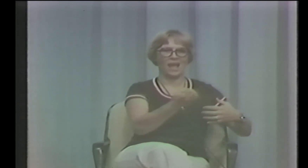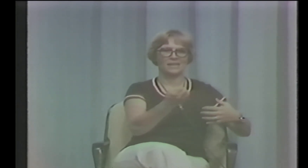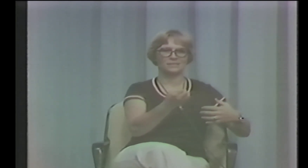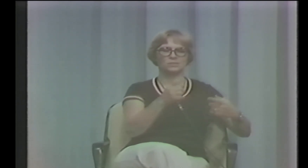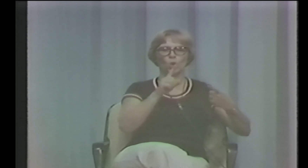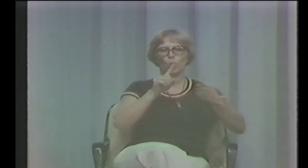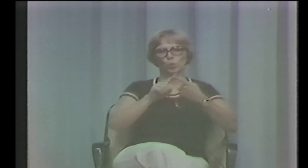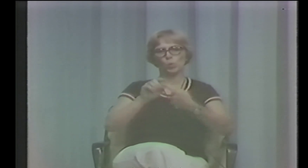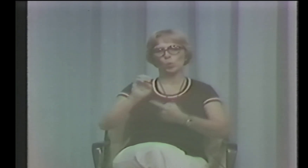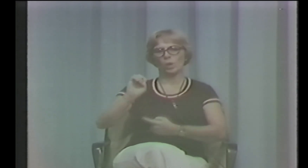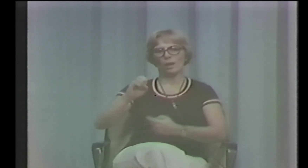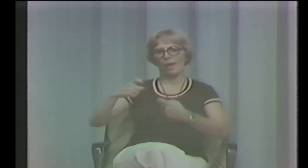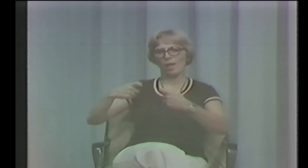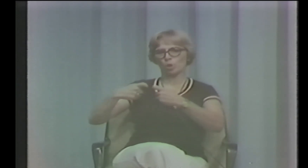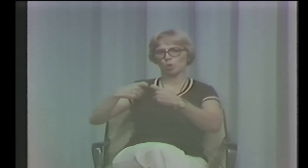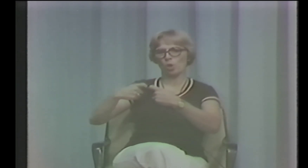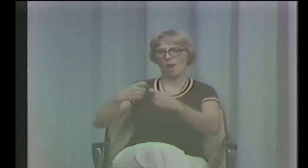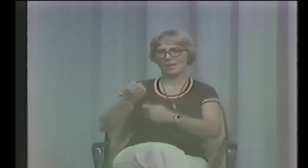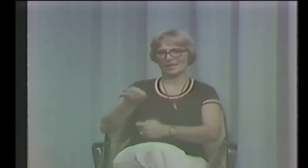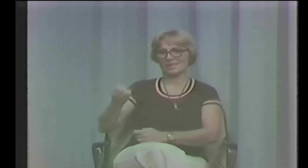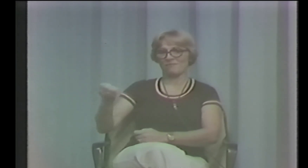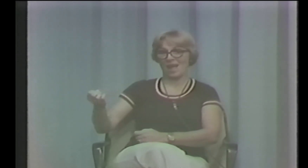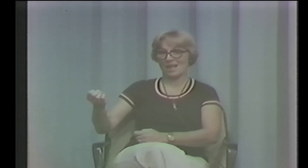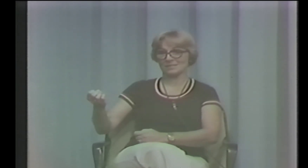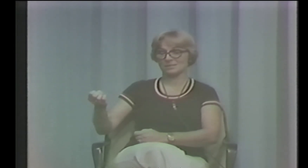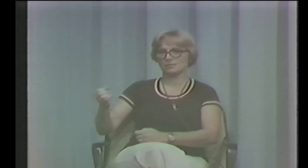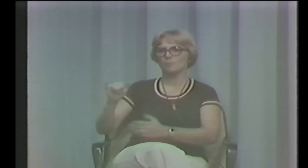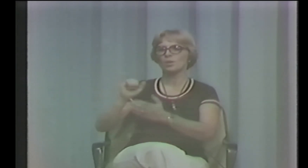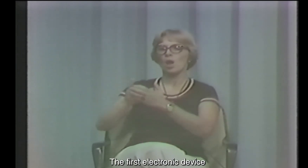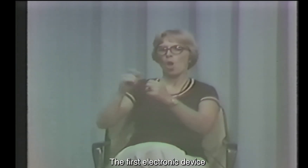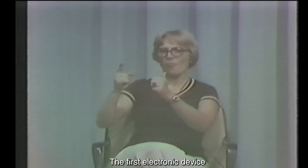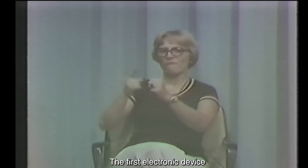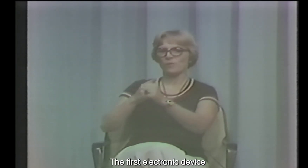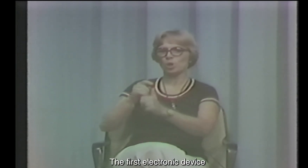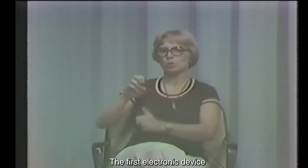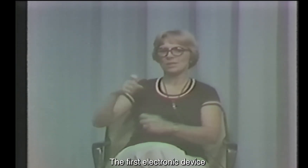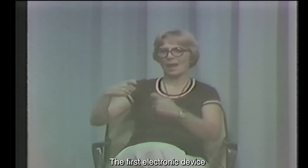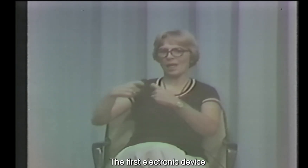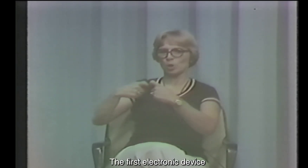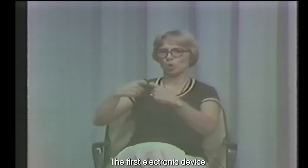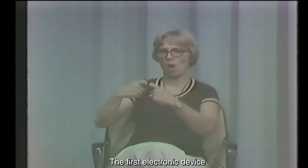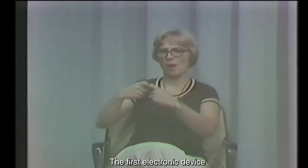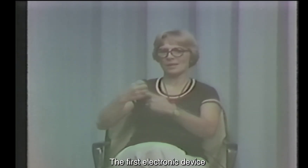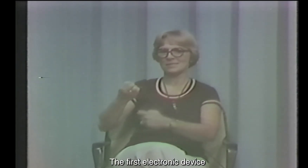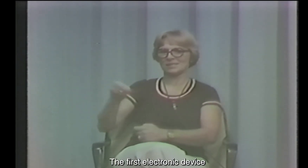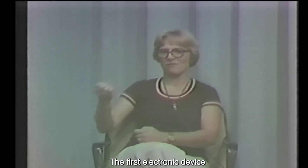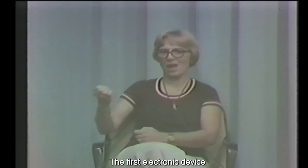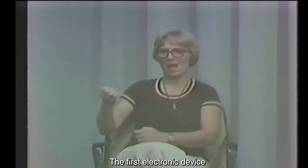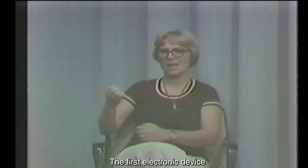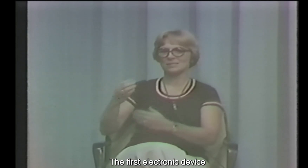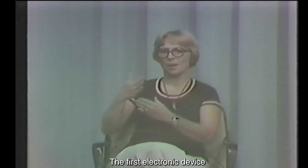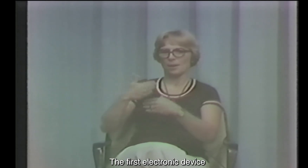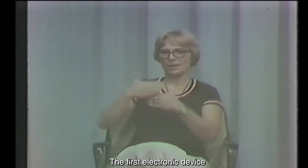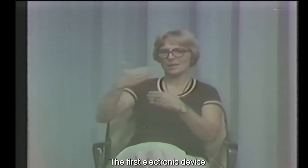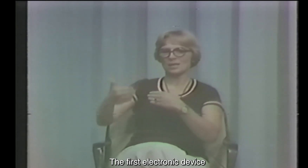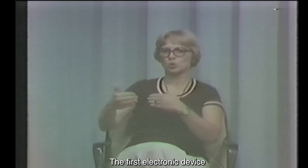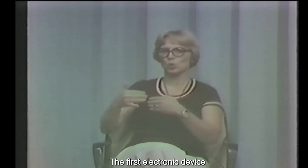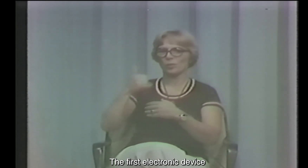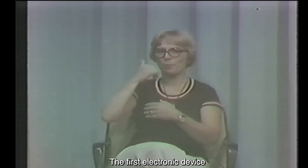devices to electronic devices. The first electronic device next to the